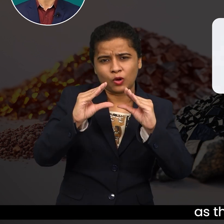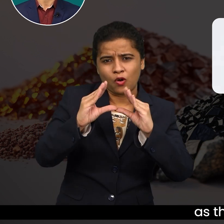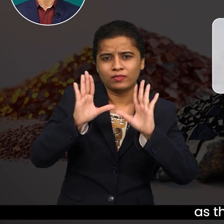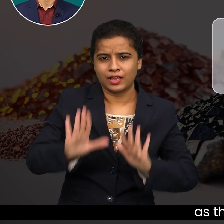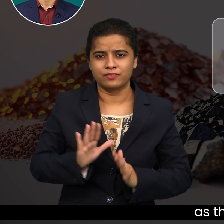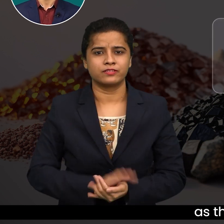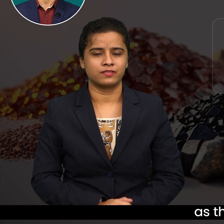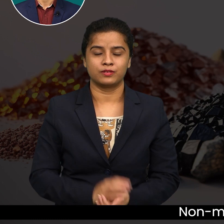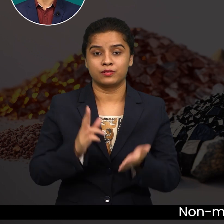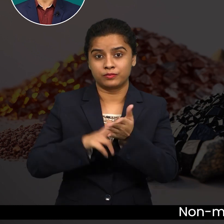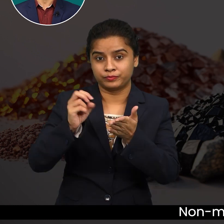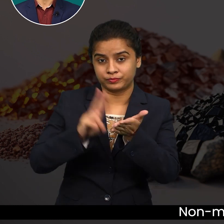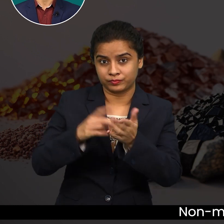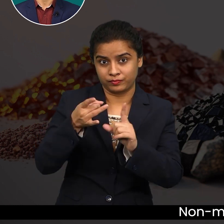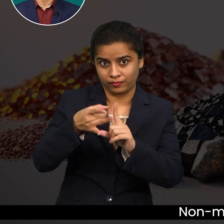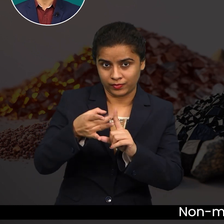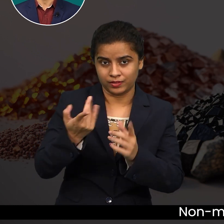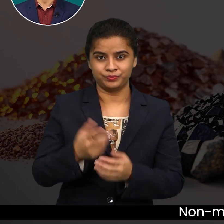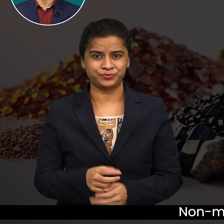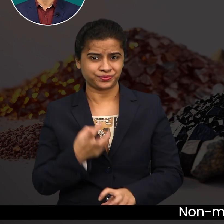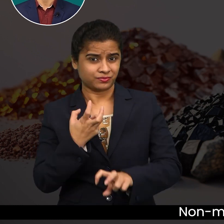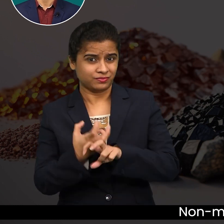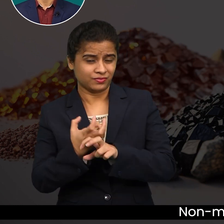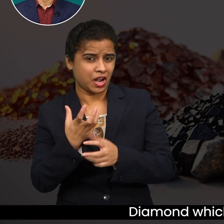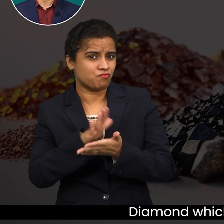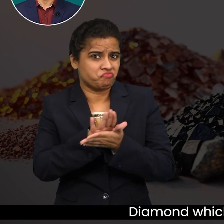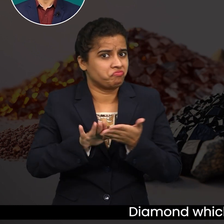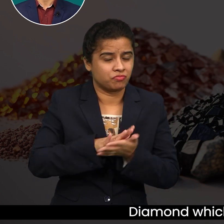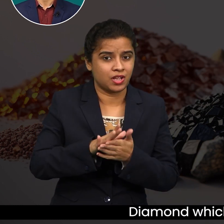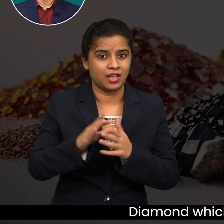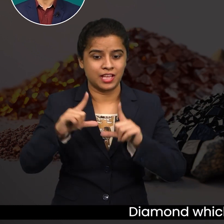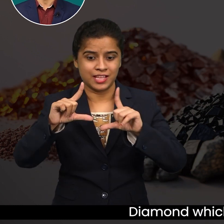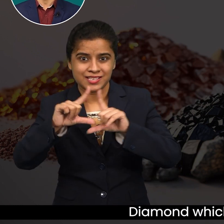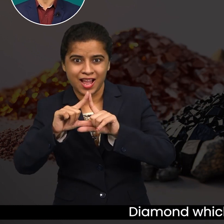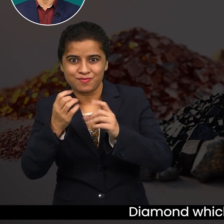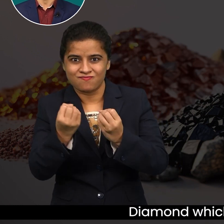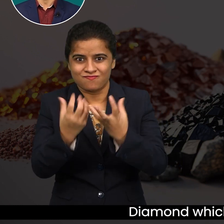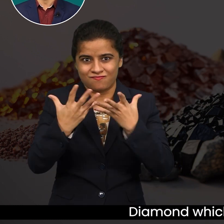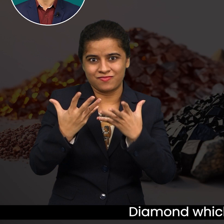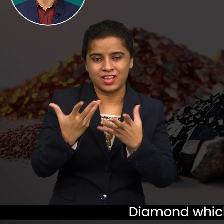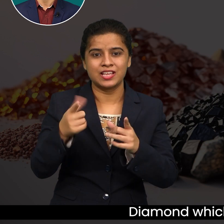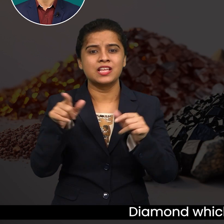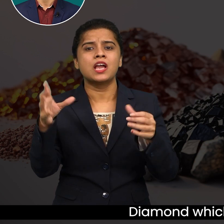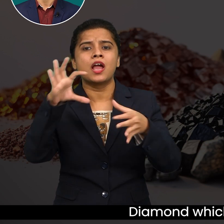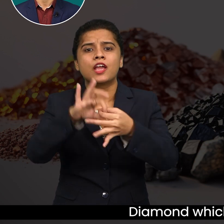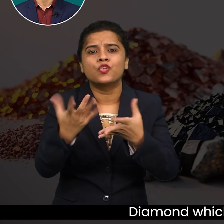soft. Non-metals are not hard. Diamond which is an allotrope of